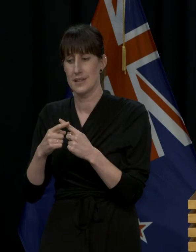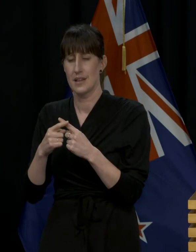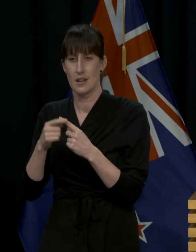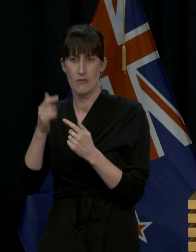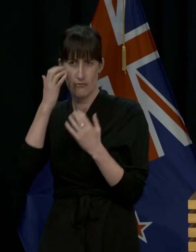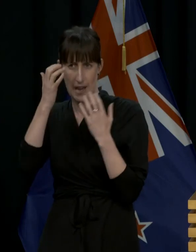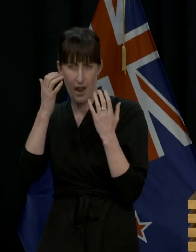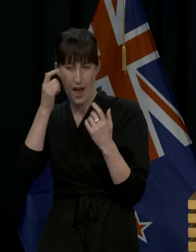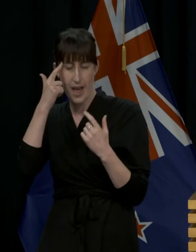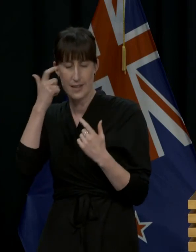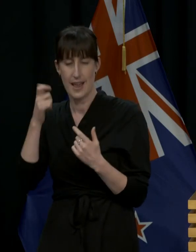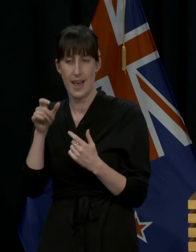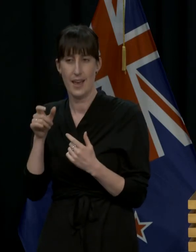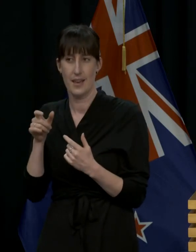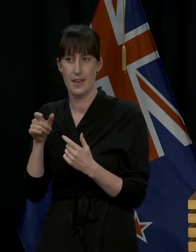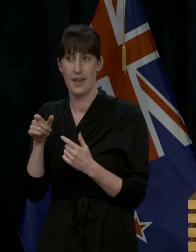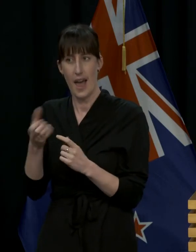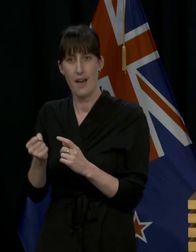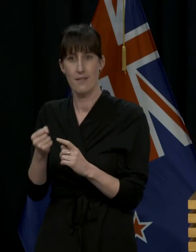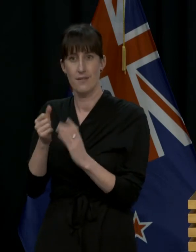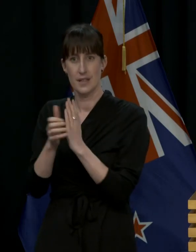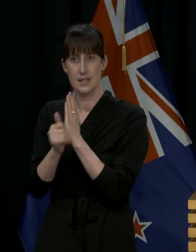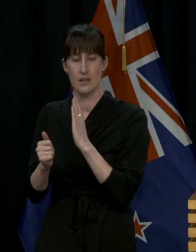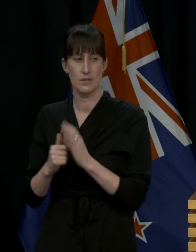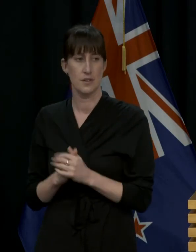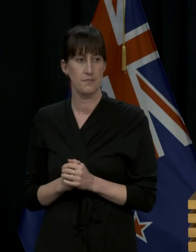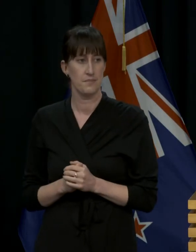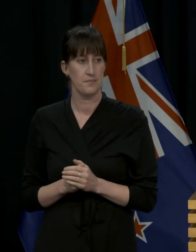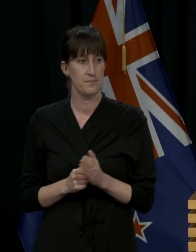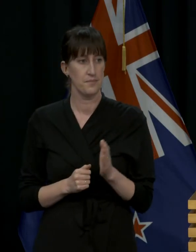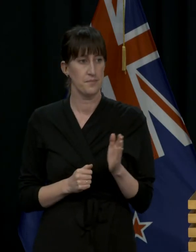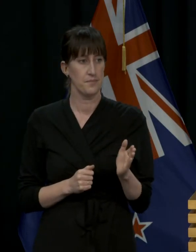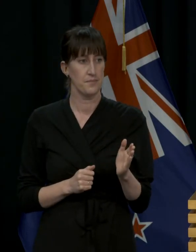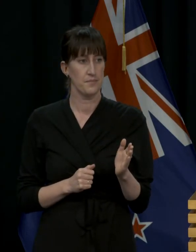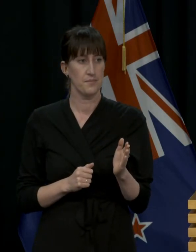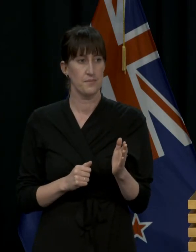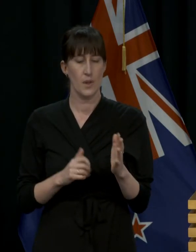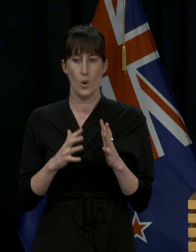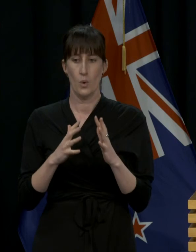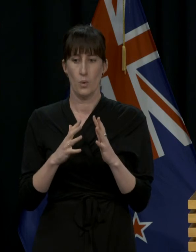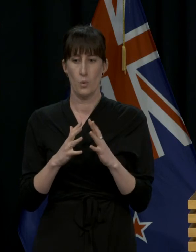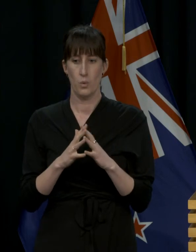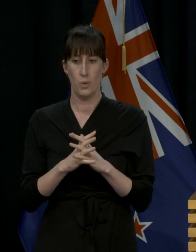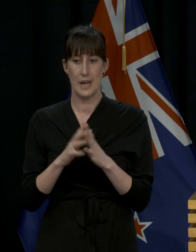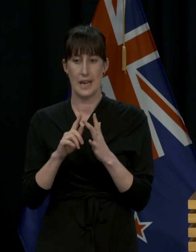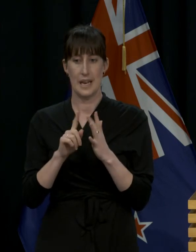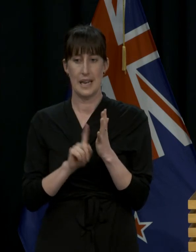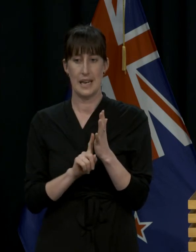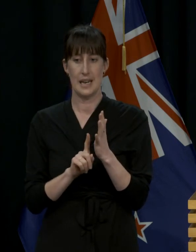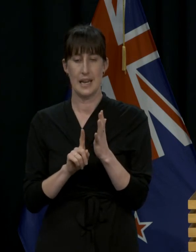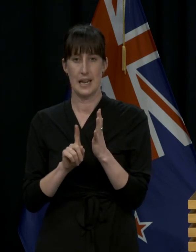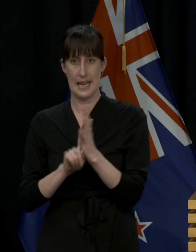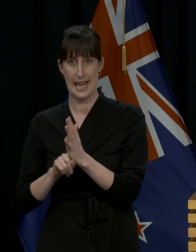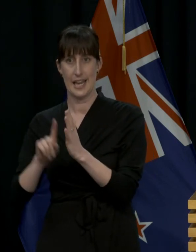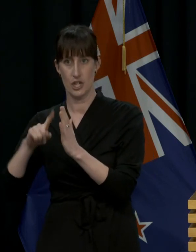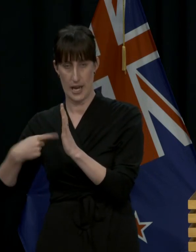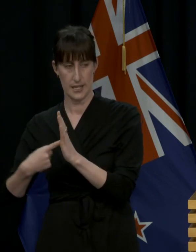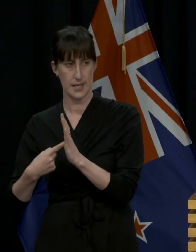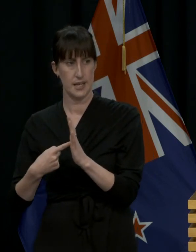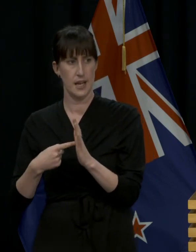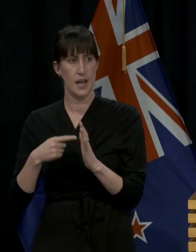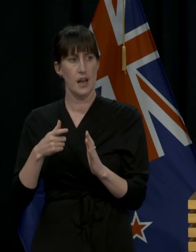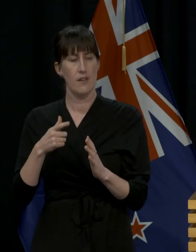already. Karen, what are your expectations of Willie Jackson, particularly in the Maori broadcasting area?